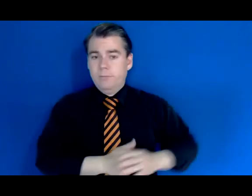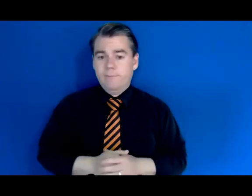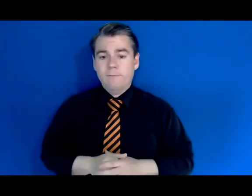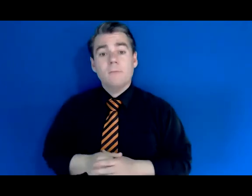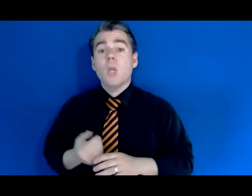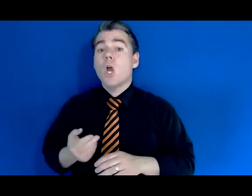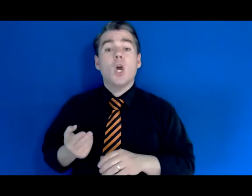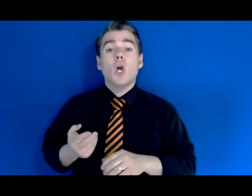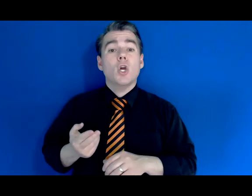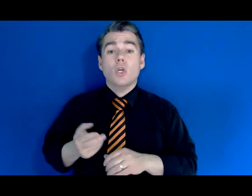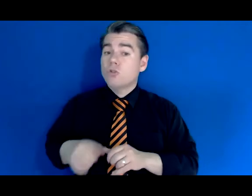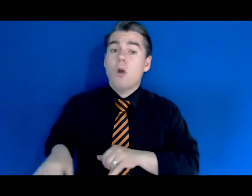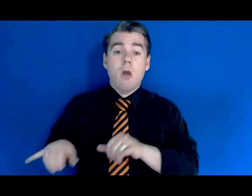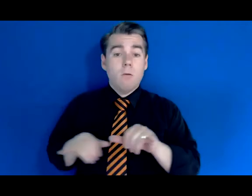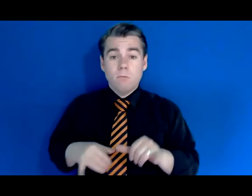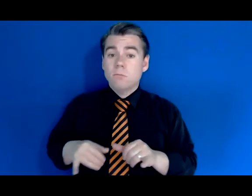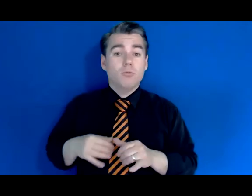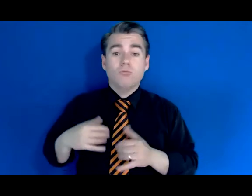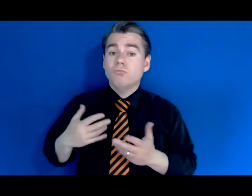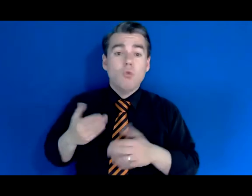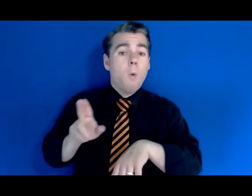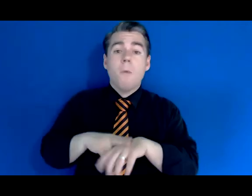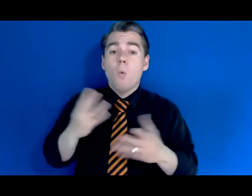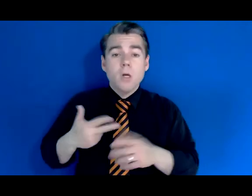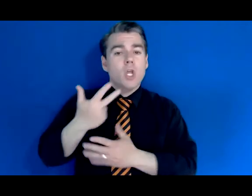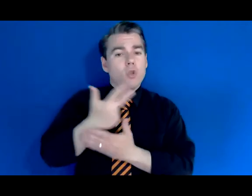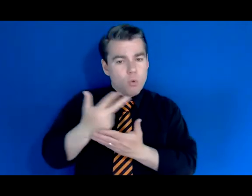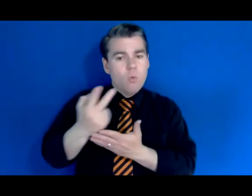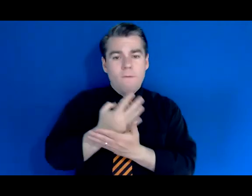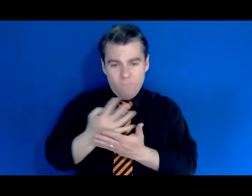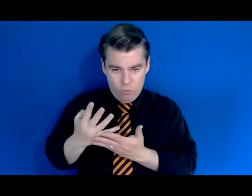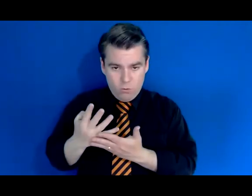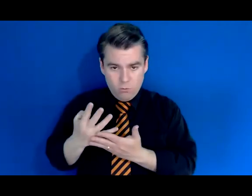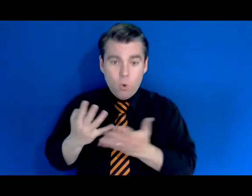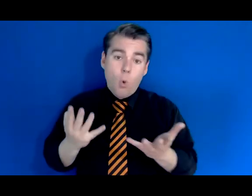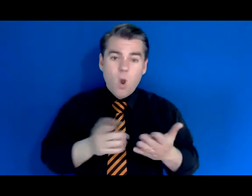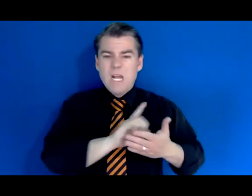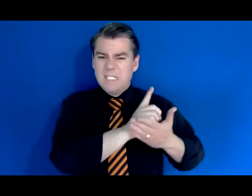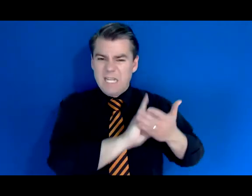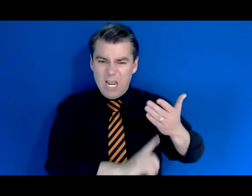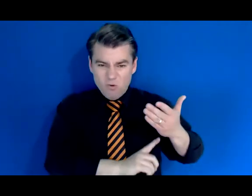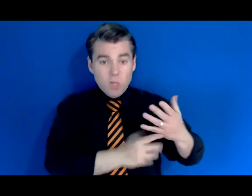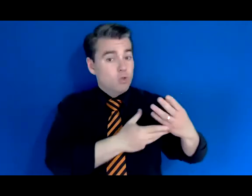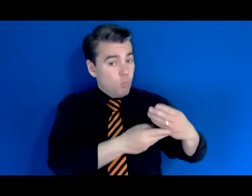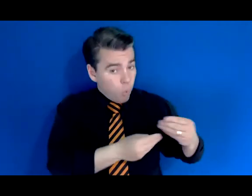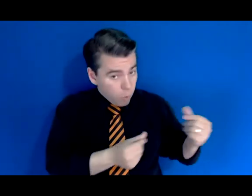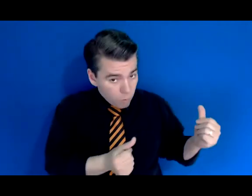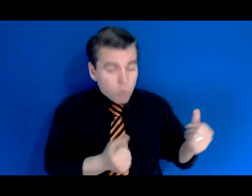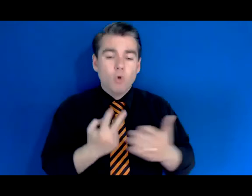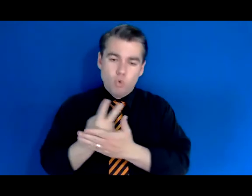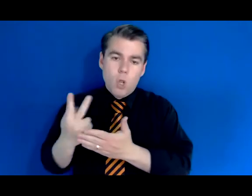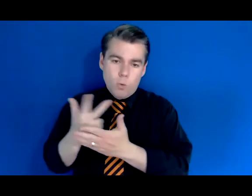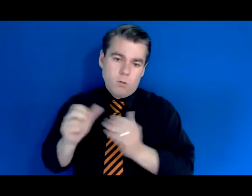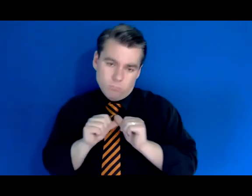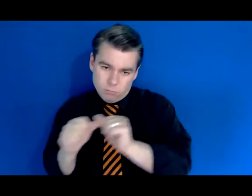regimen lasts 3 to 4 weeks or for up to 2 weeks after diarrhea has resolved. It can be taken